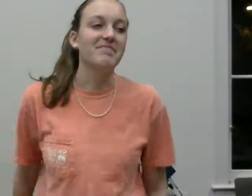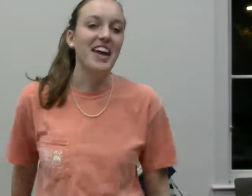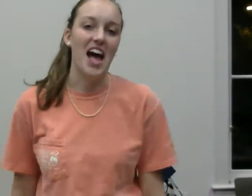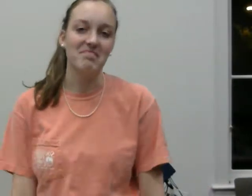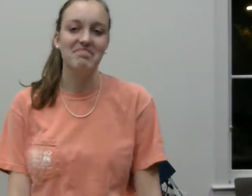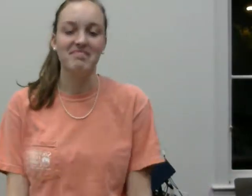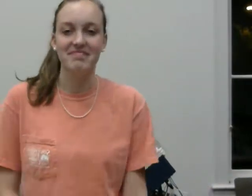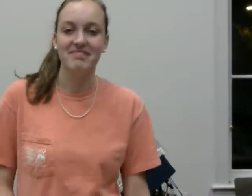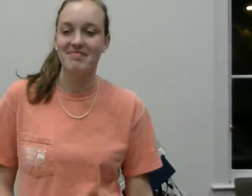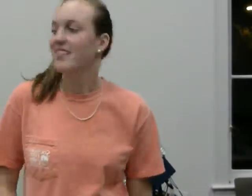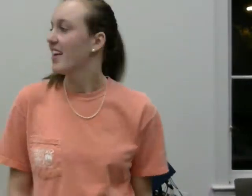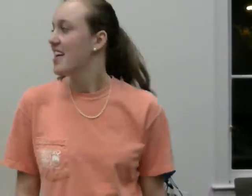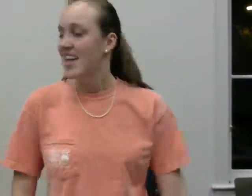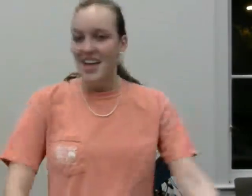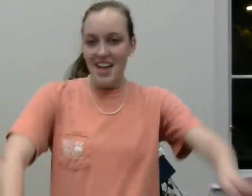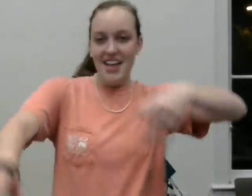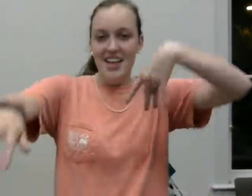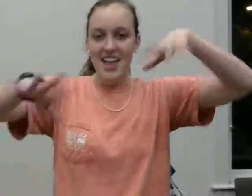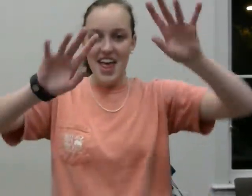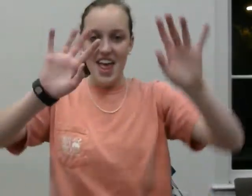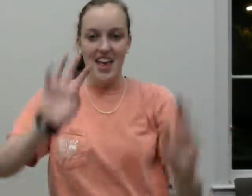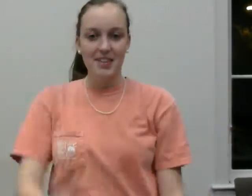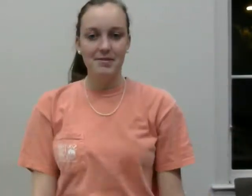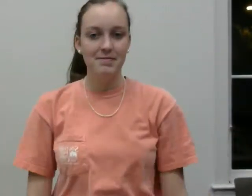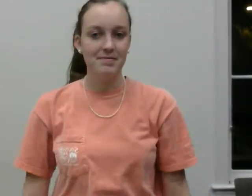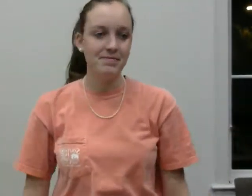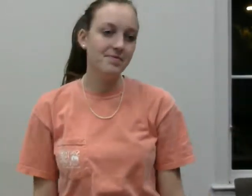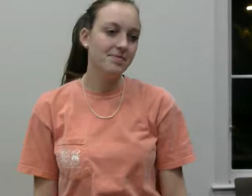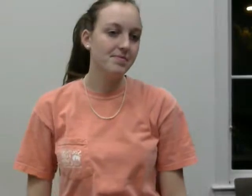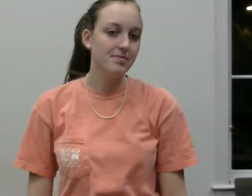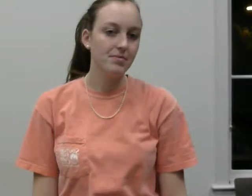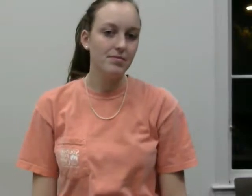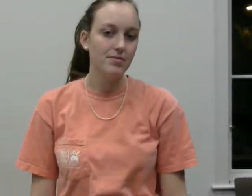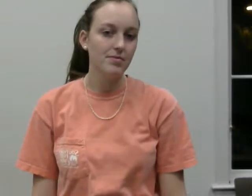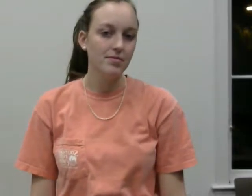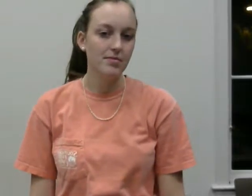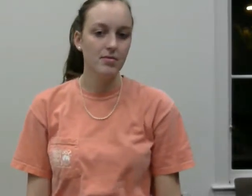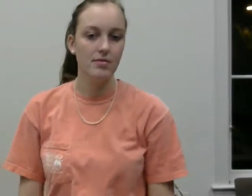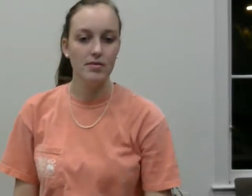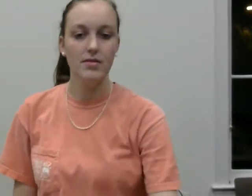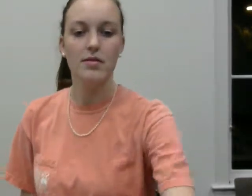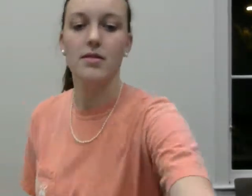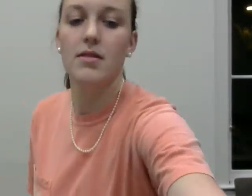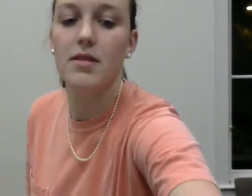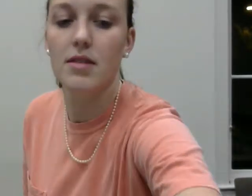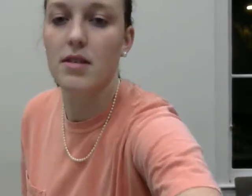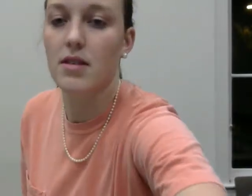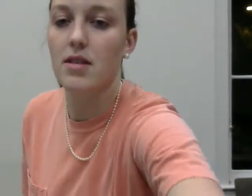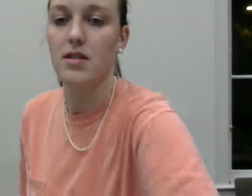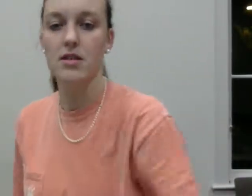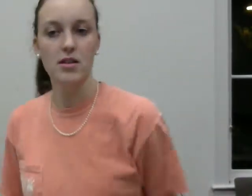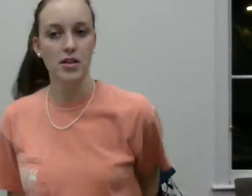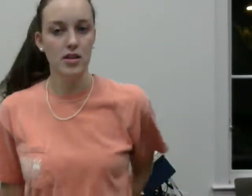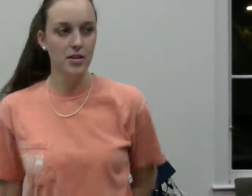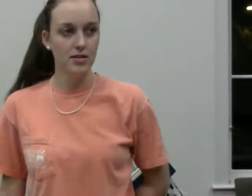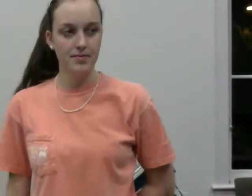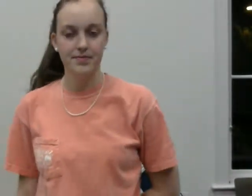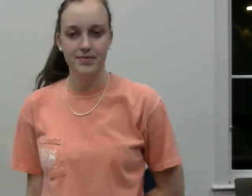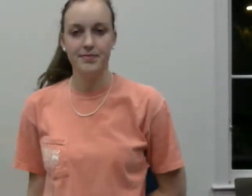Yeah. Why is this not working? Yeah. Work for me. Work for me.